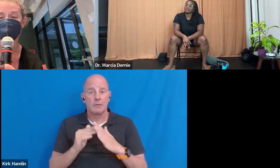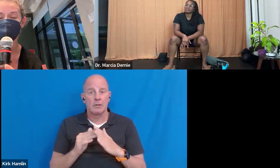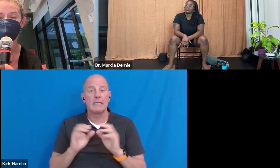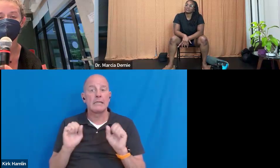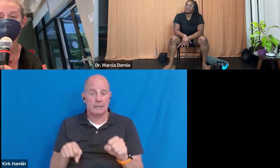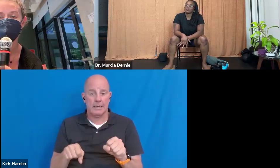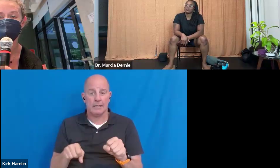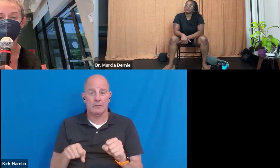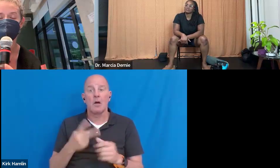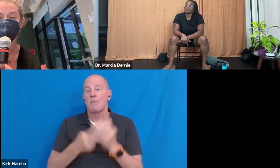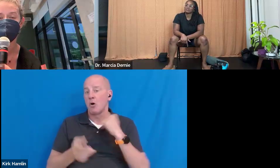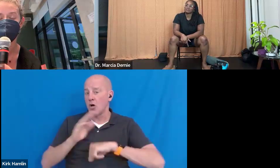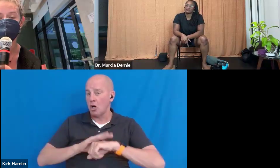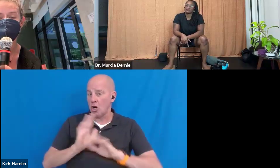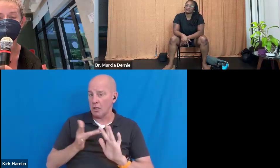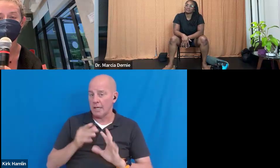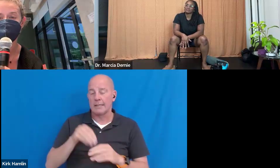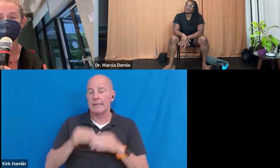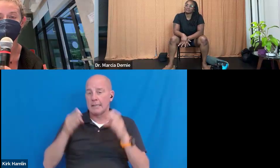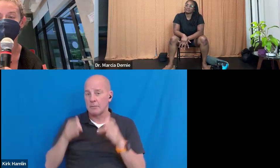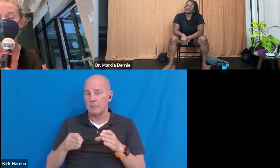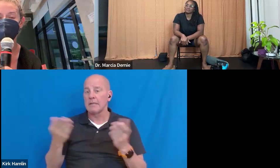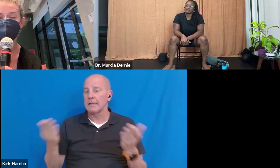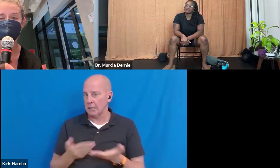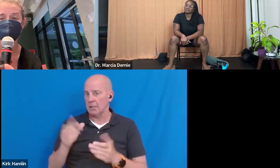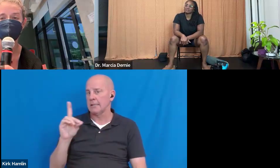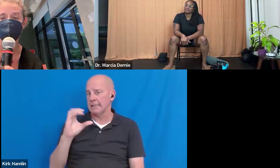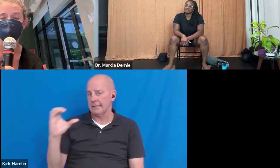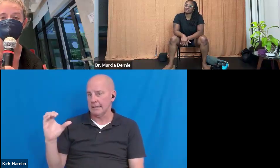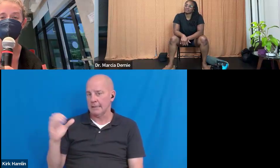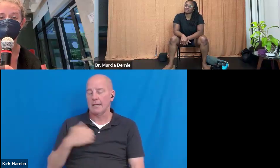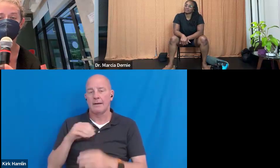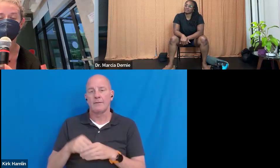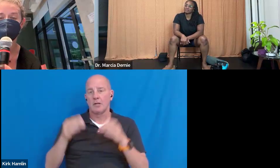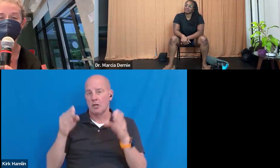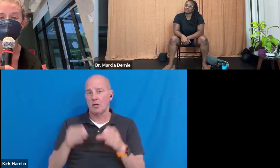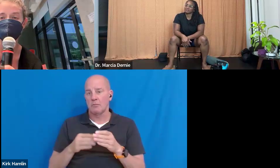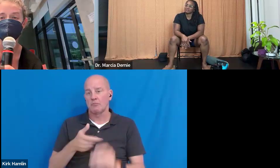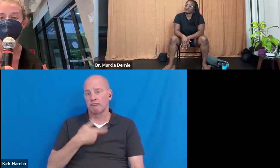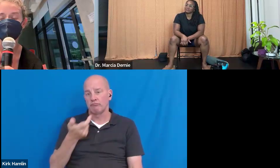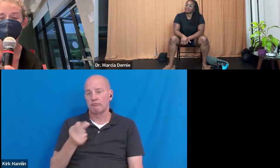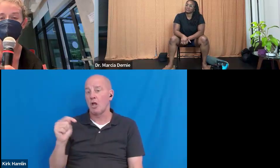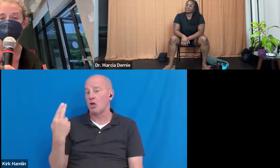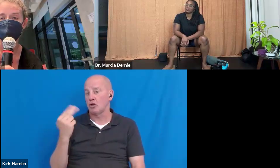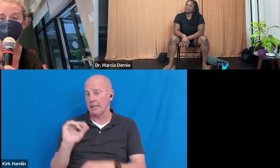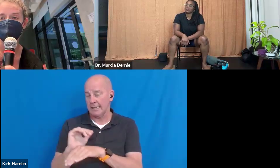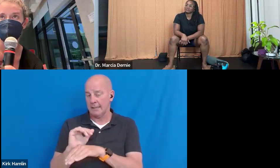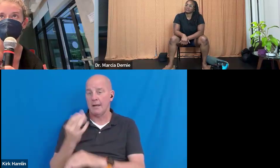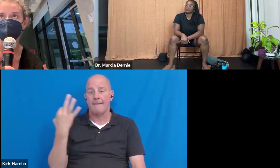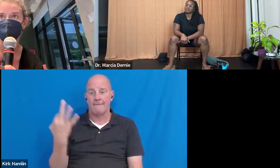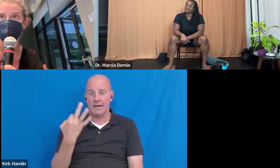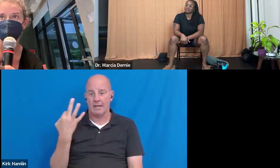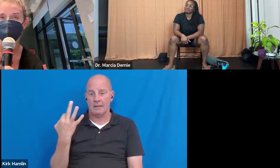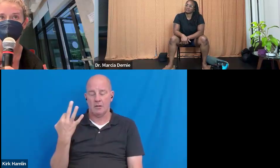do so both online or in person at the DCC. We have in-person screenings on Thursday night,